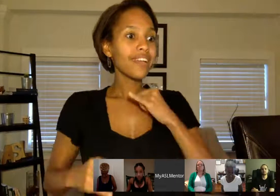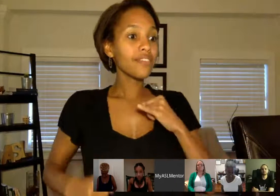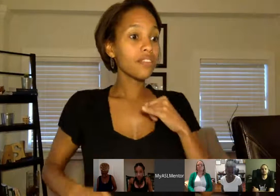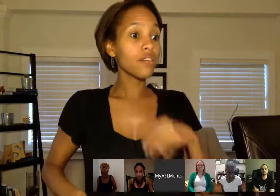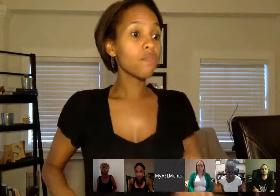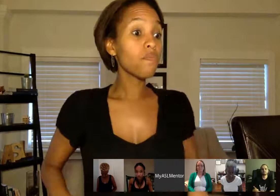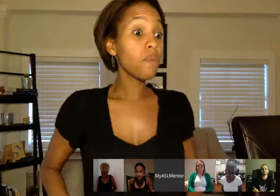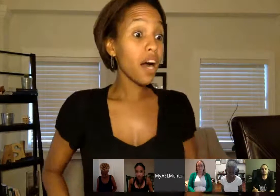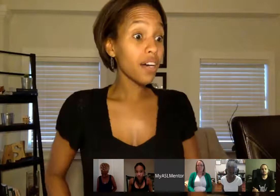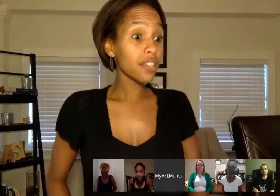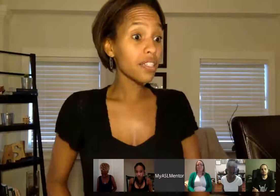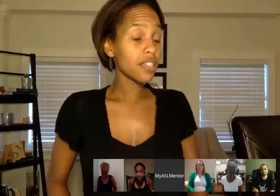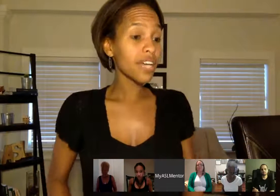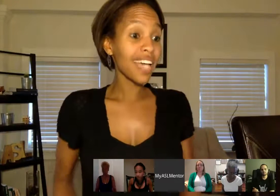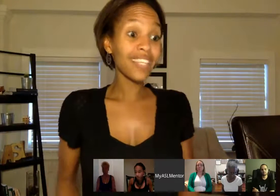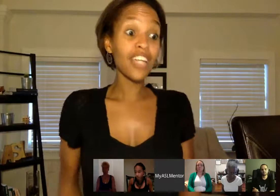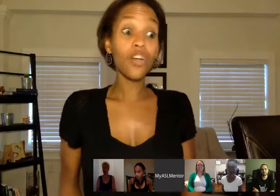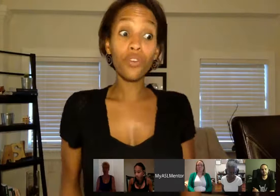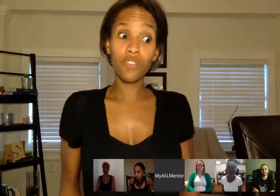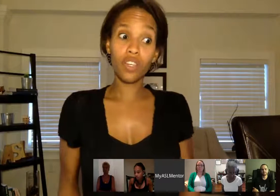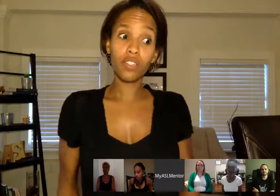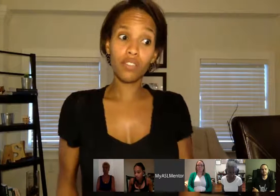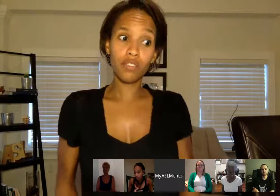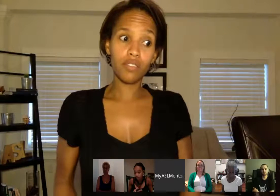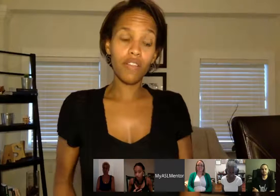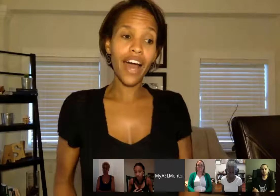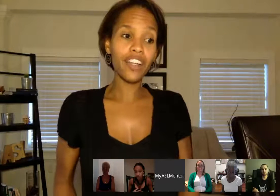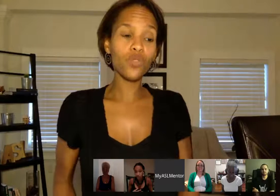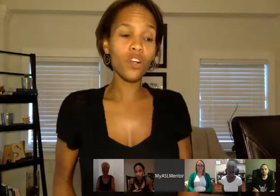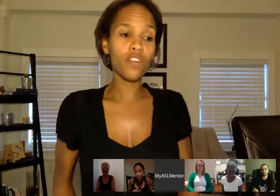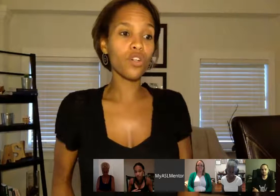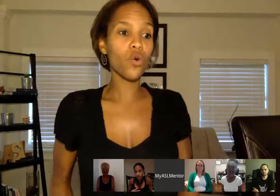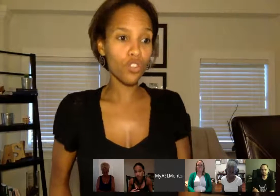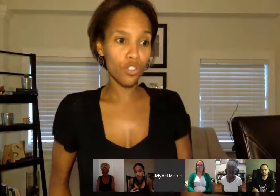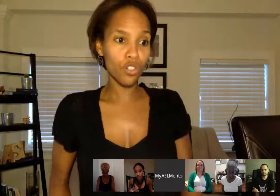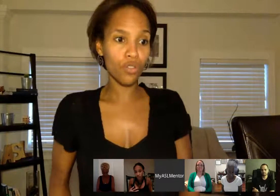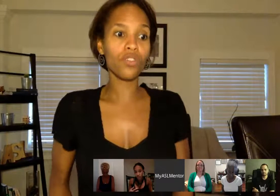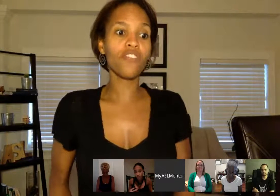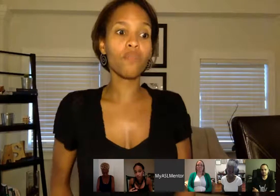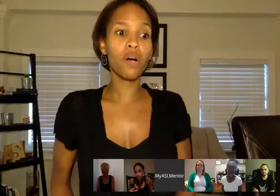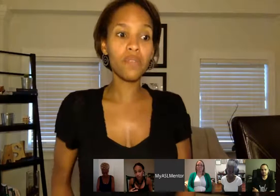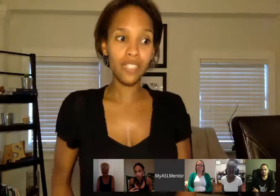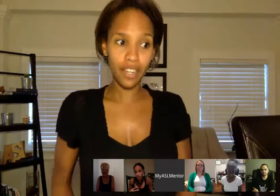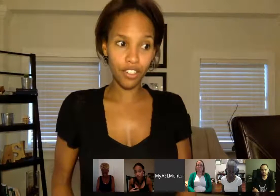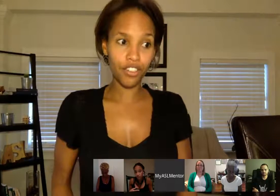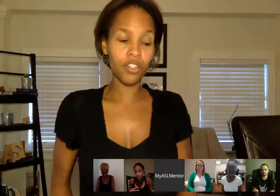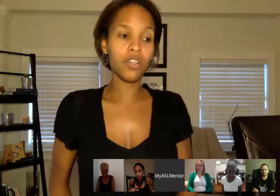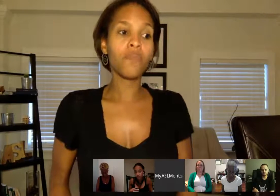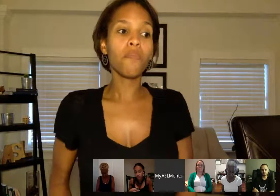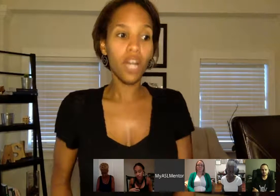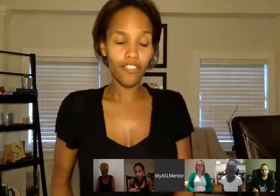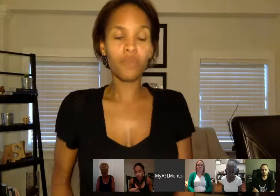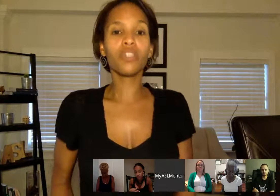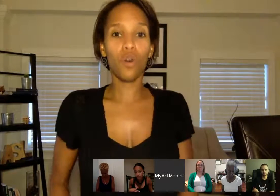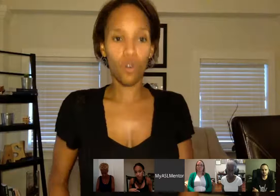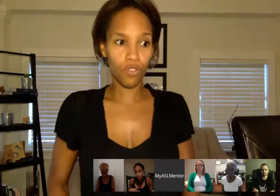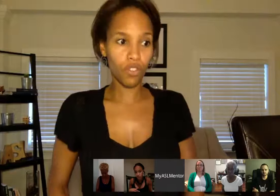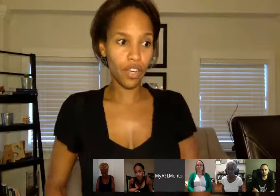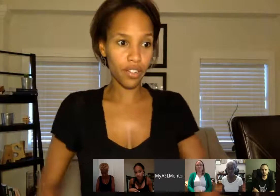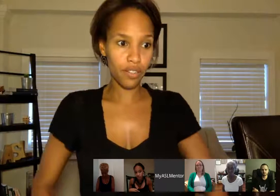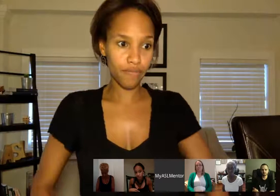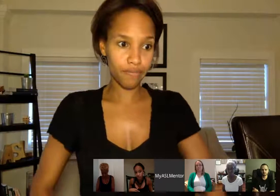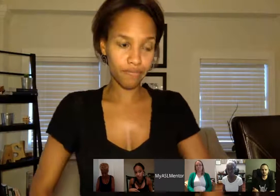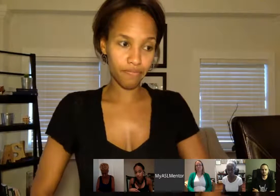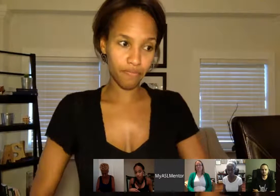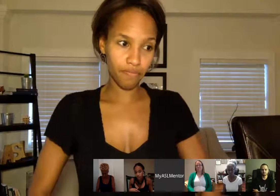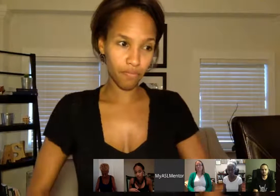Last sentence, but, and take note of this, that is one of the cornerstones of the public sector government